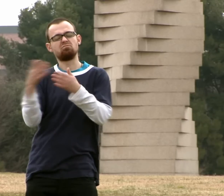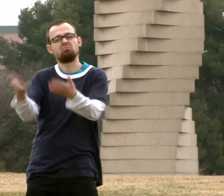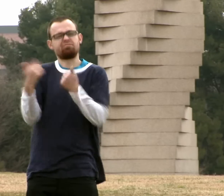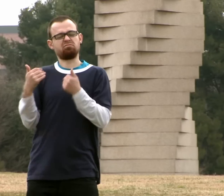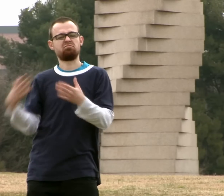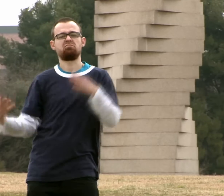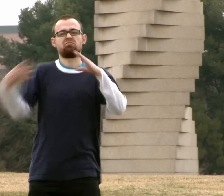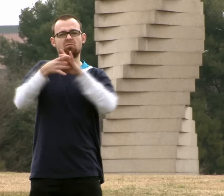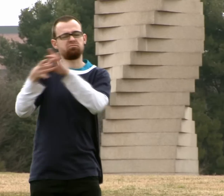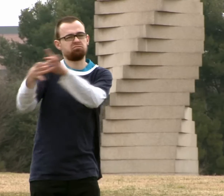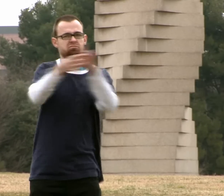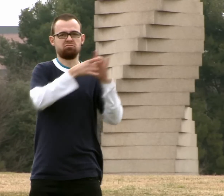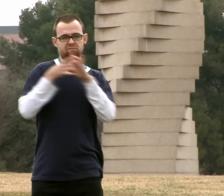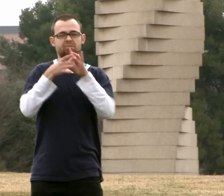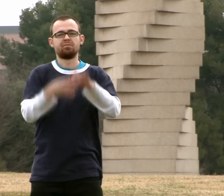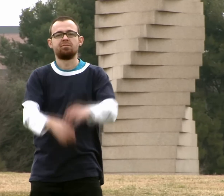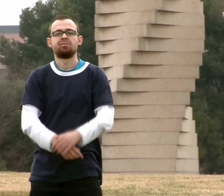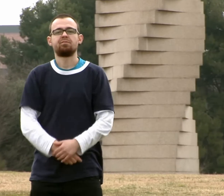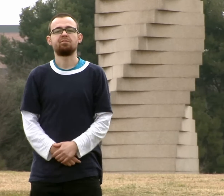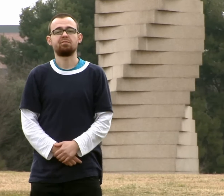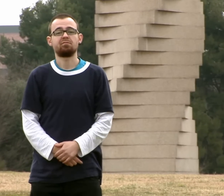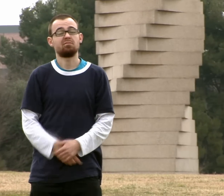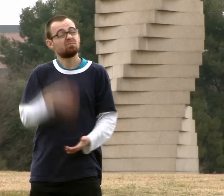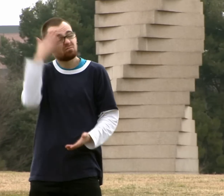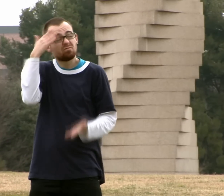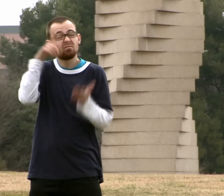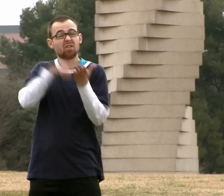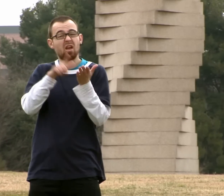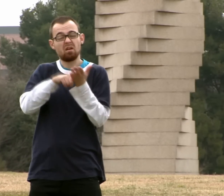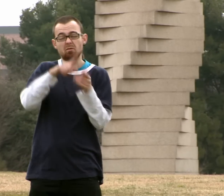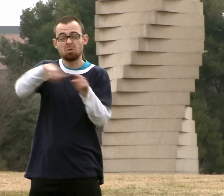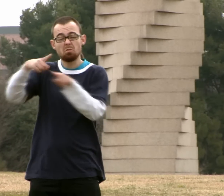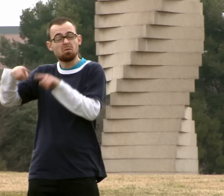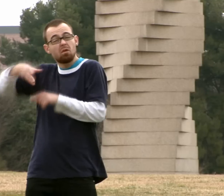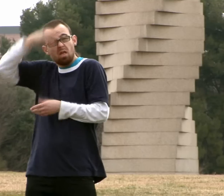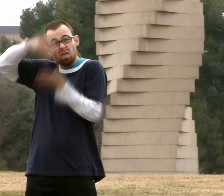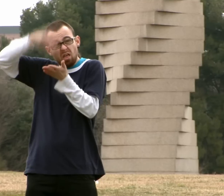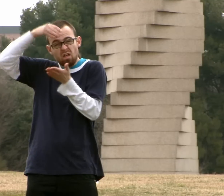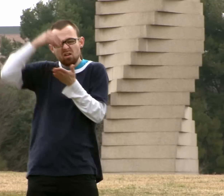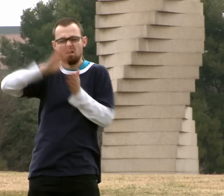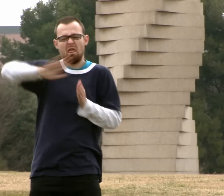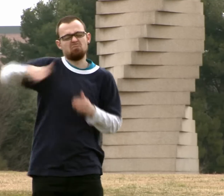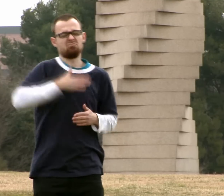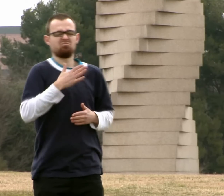not very widespread, create invisible links. They are welcome signs. They turn a stranger into a